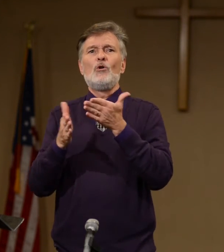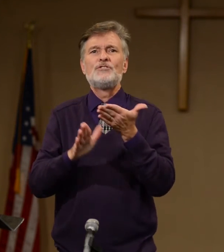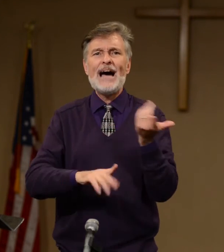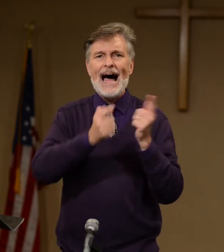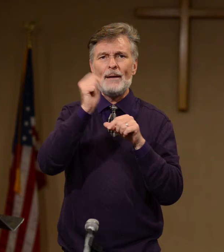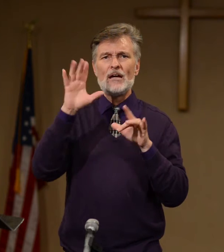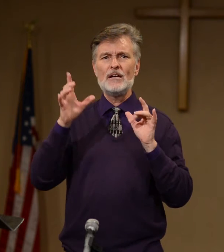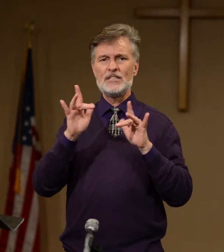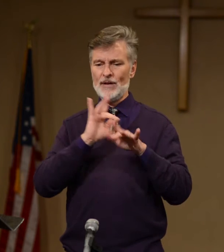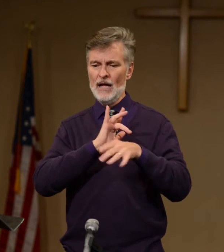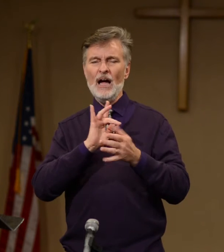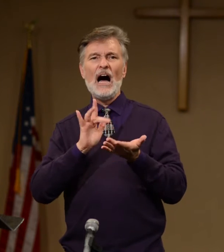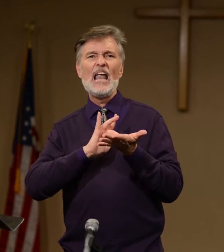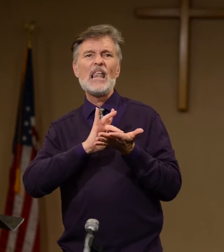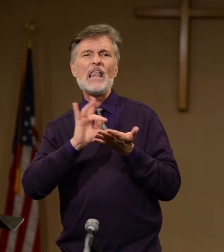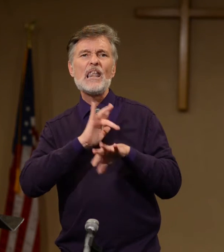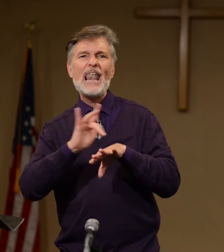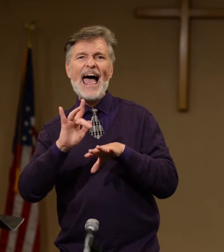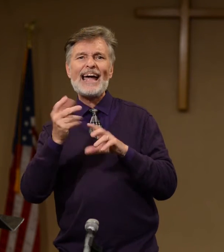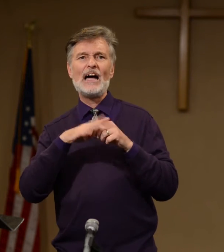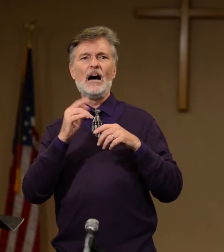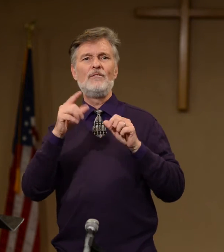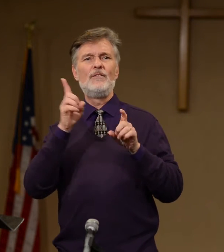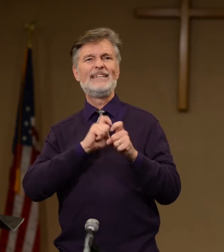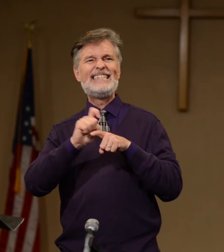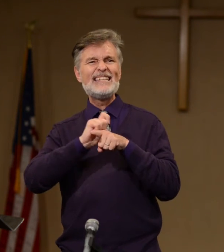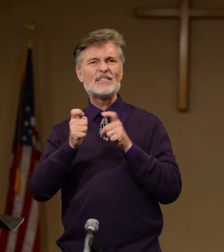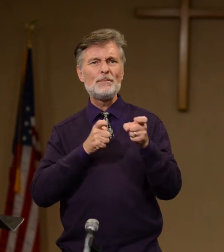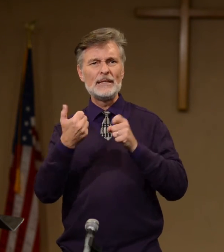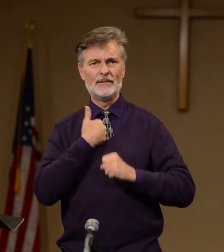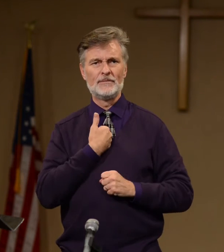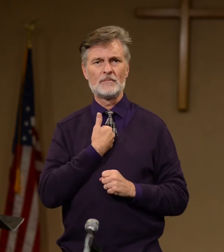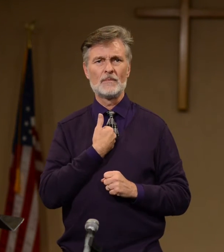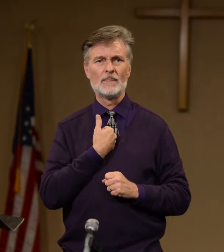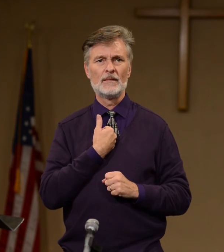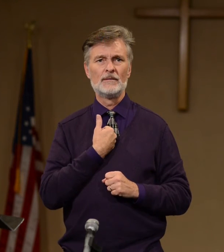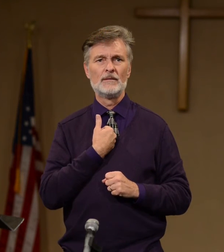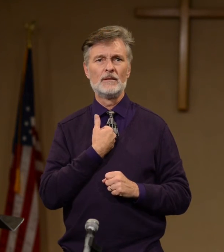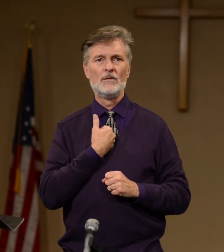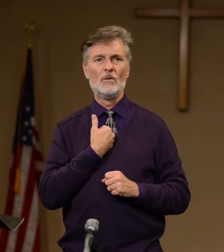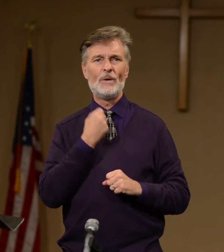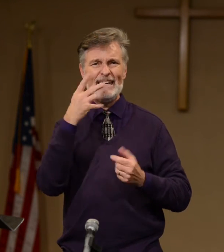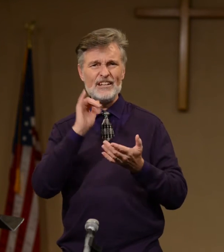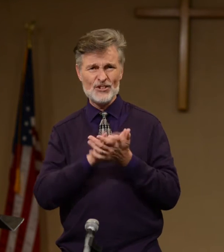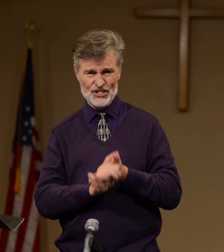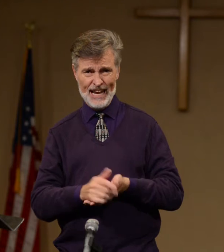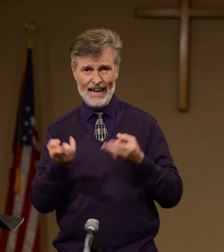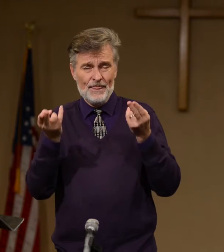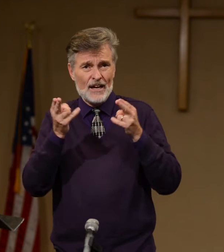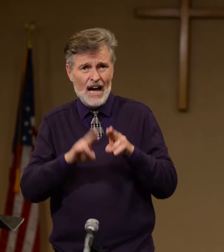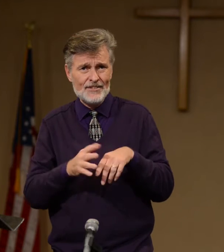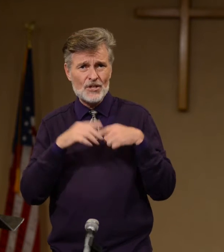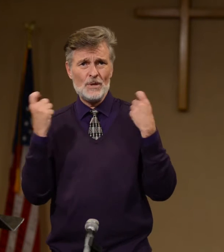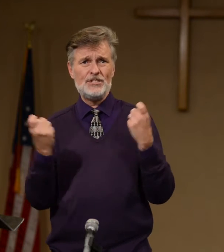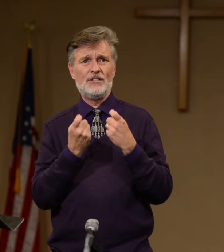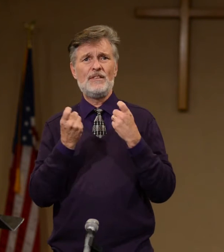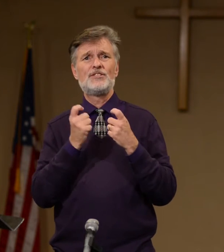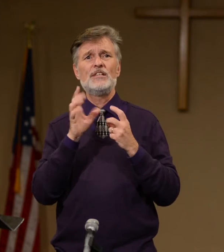die because of a lack of discipline. We need to understand the consequences of this